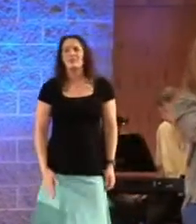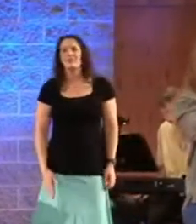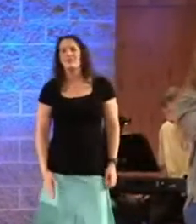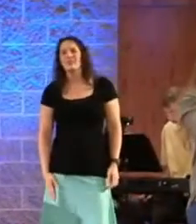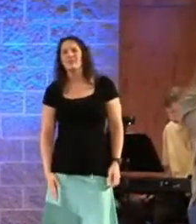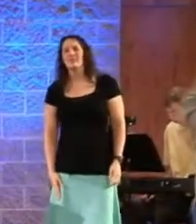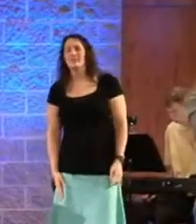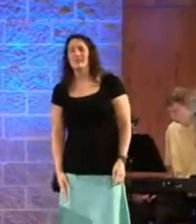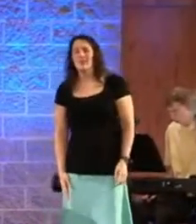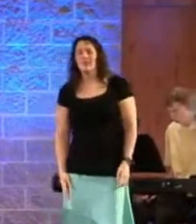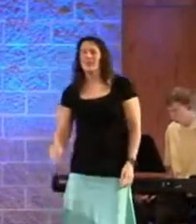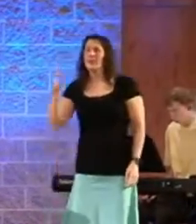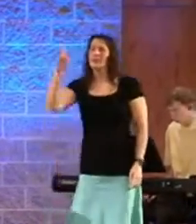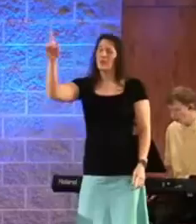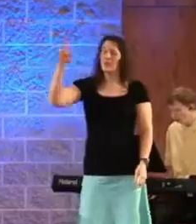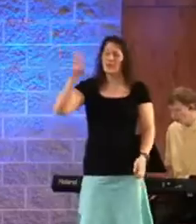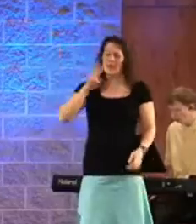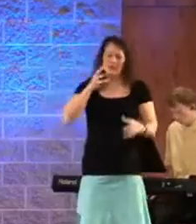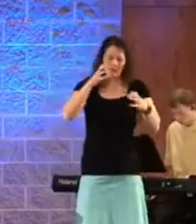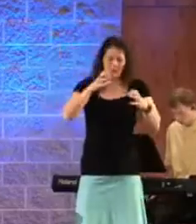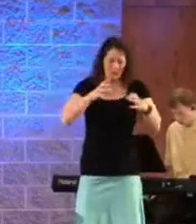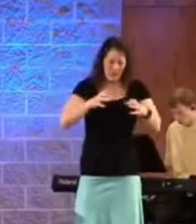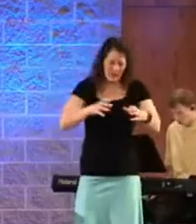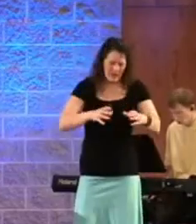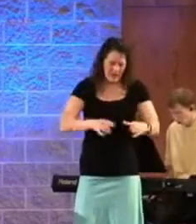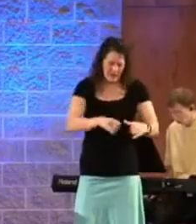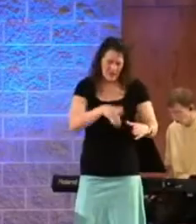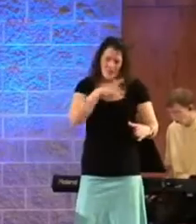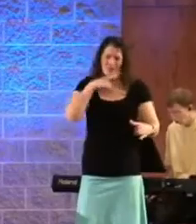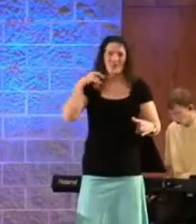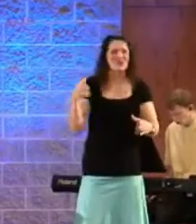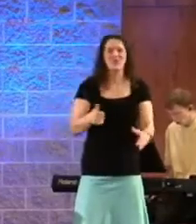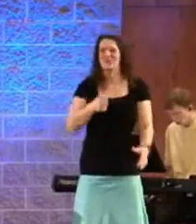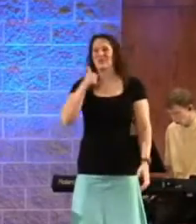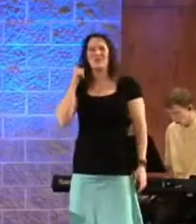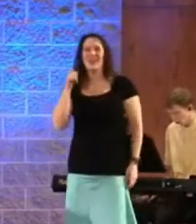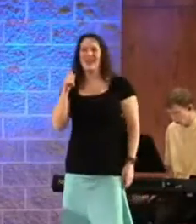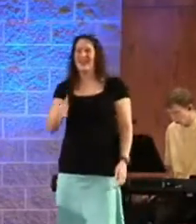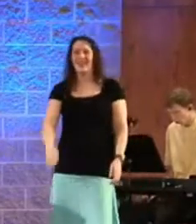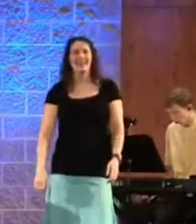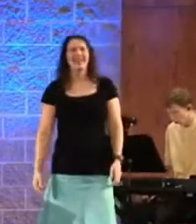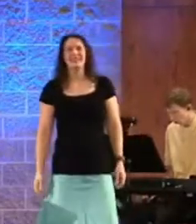You're the well that won't run dry.